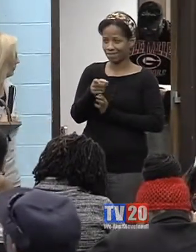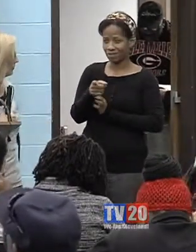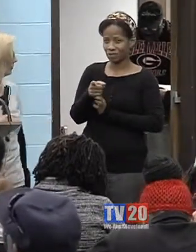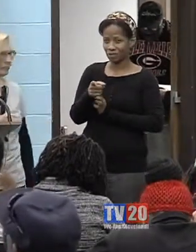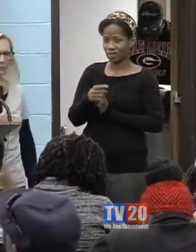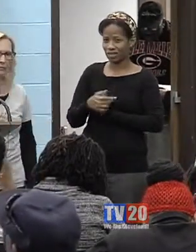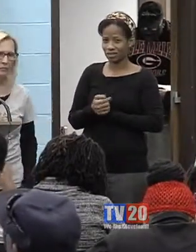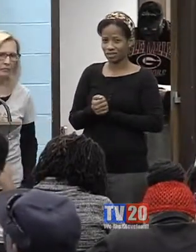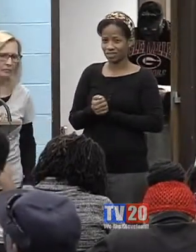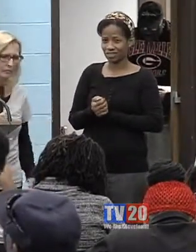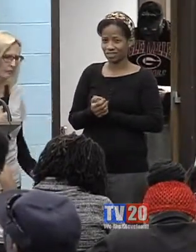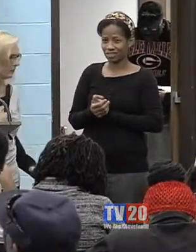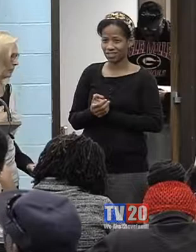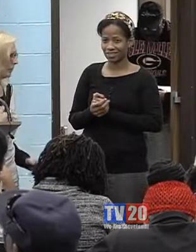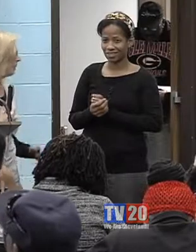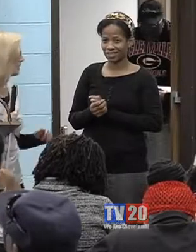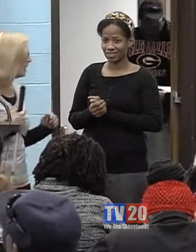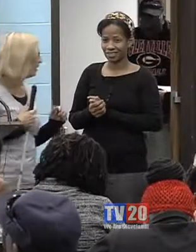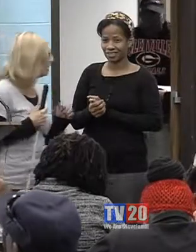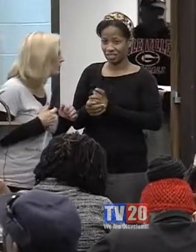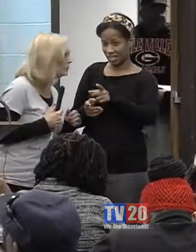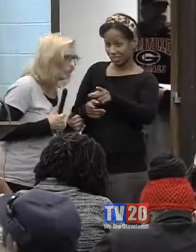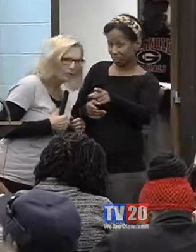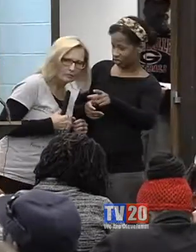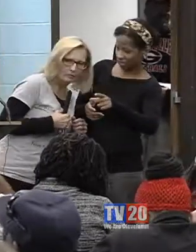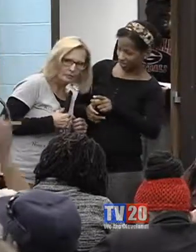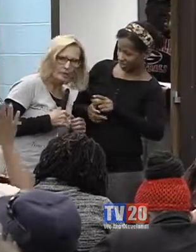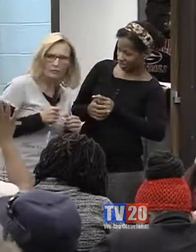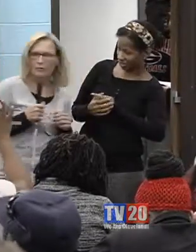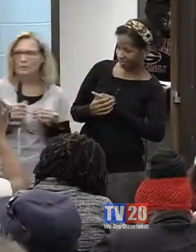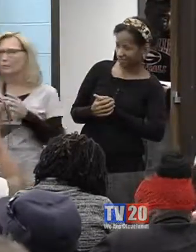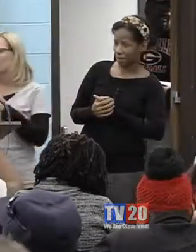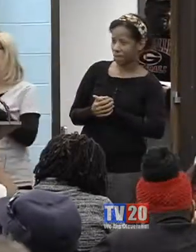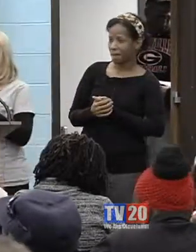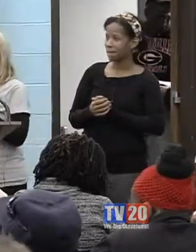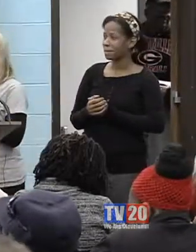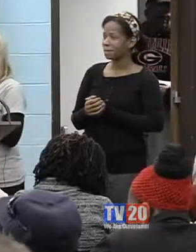And then you can never over communicate enough. So